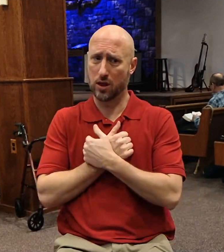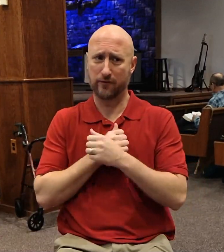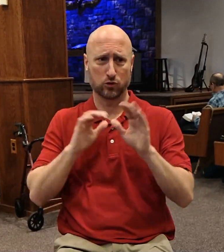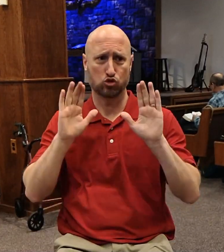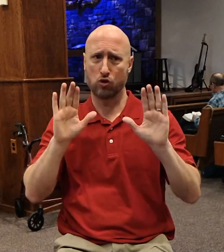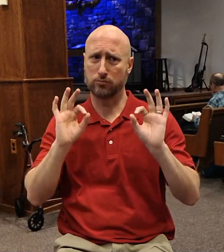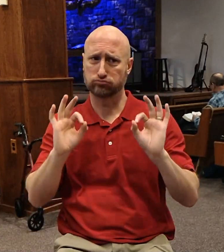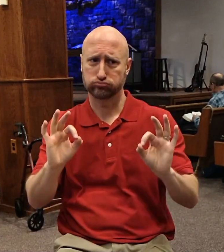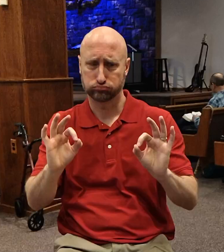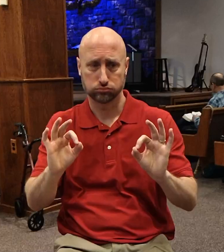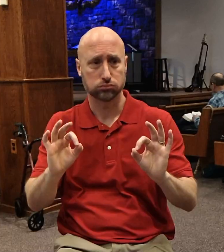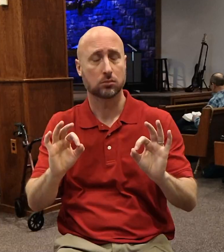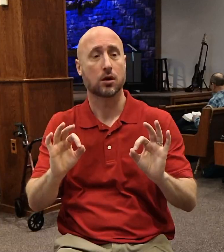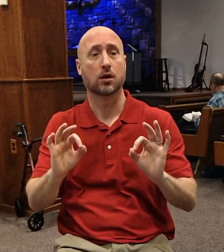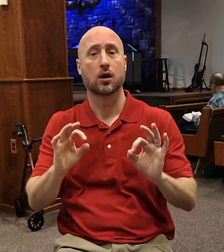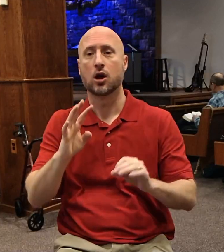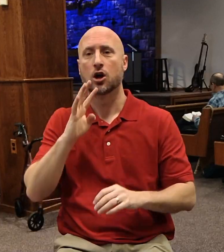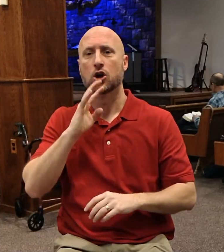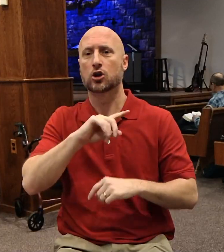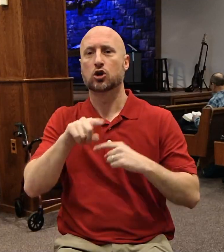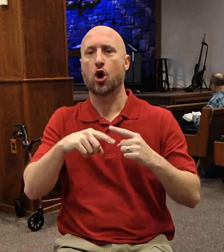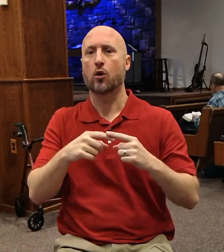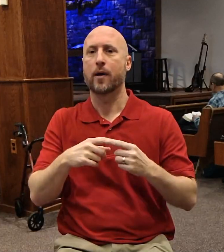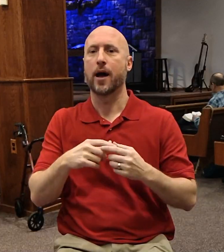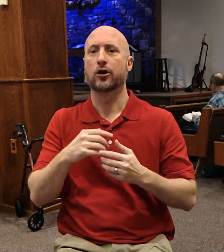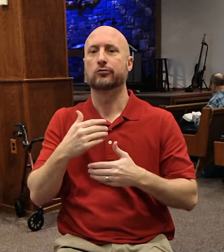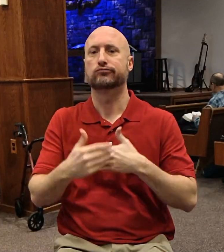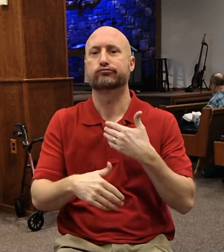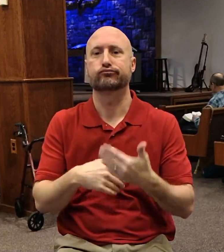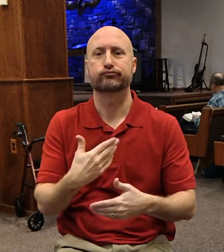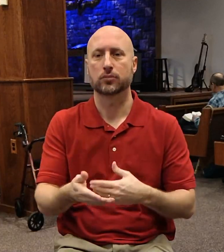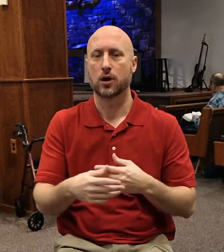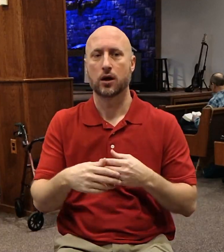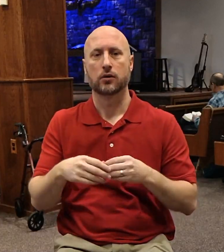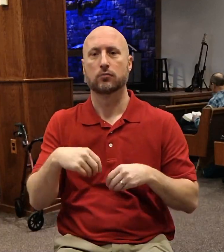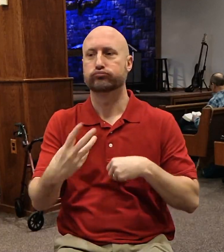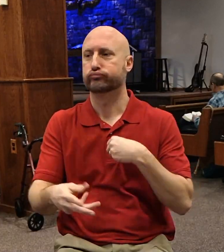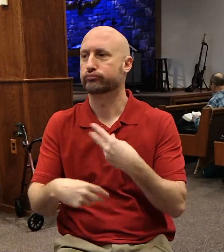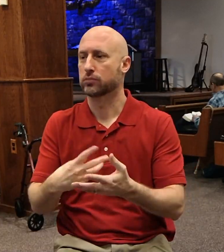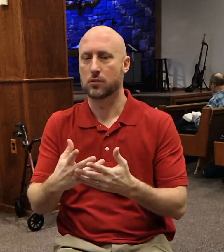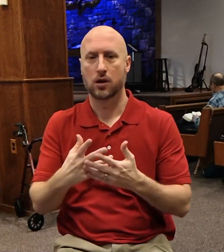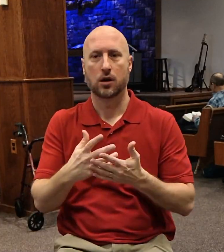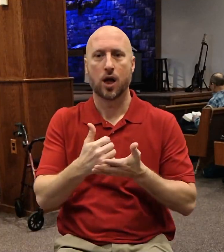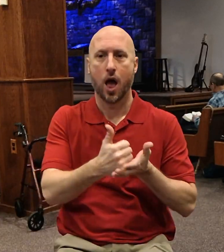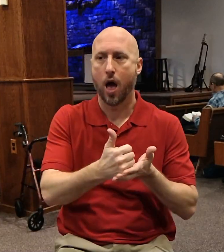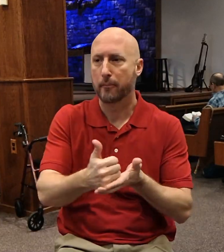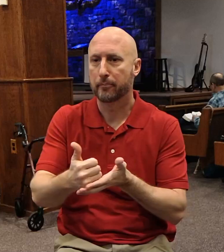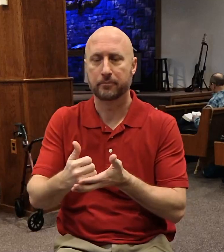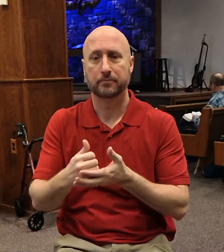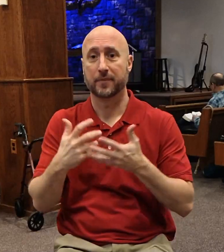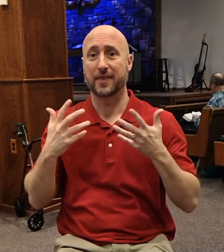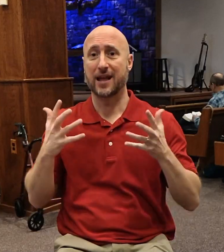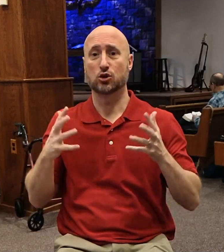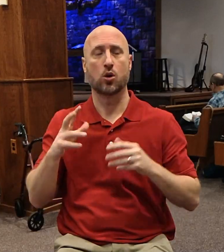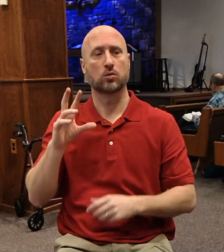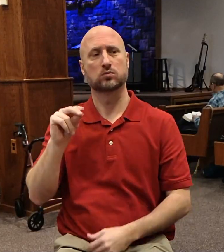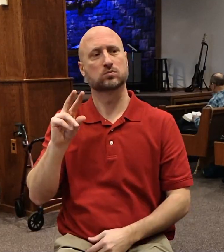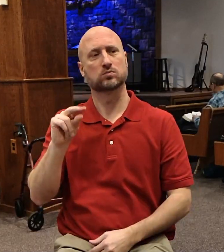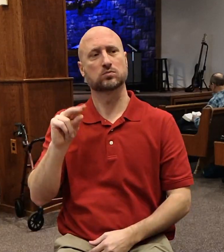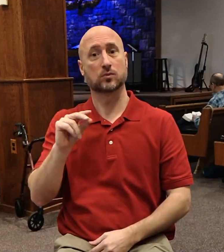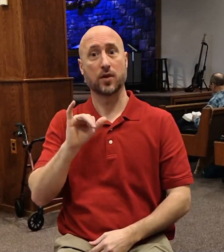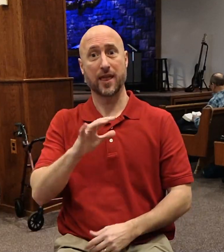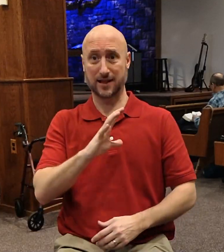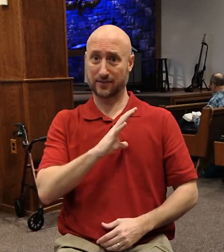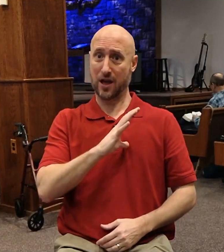He's not talking about philanthropy, just helping others, you know. that's fine, but they fall so